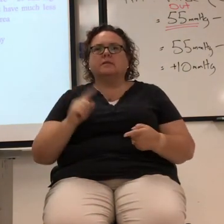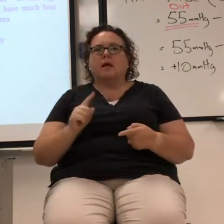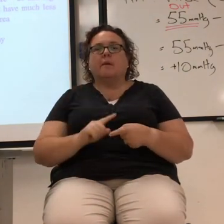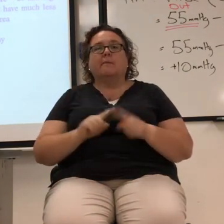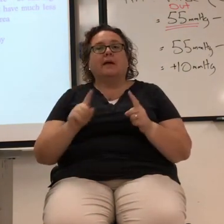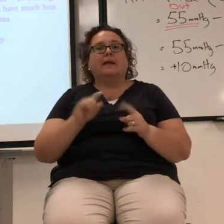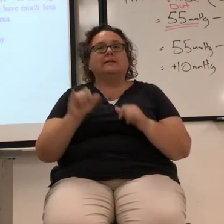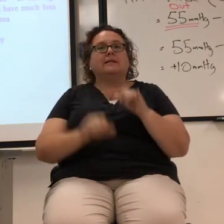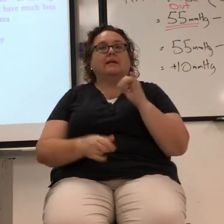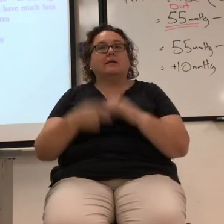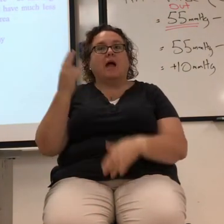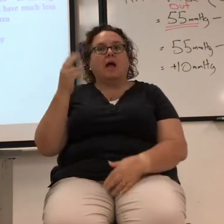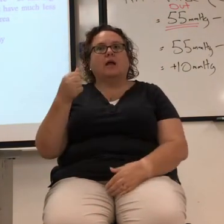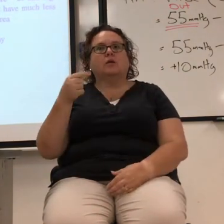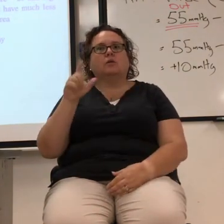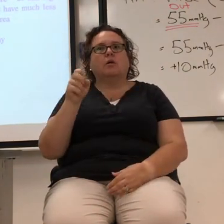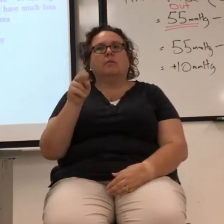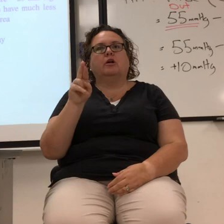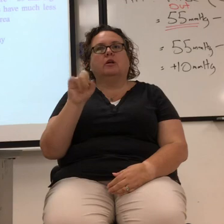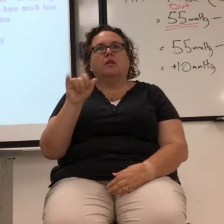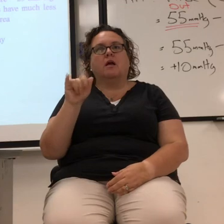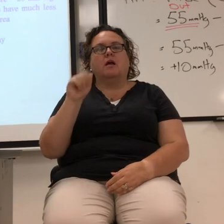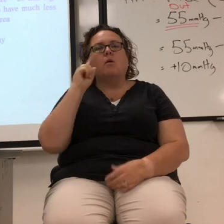glomeruli. So that's what I want you to think about here.